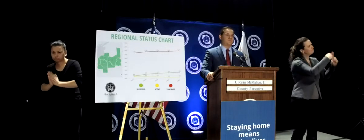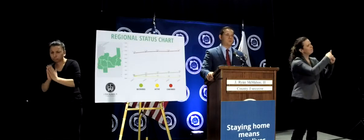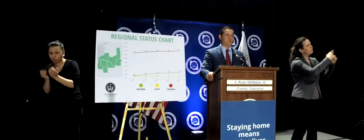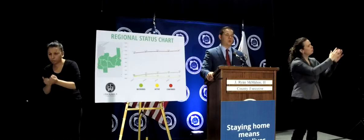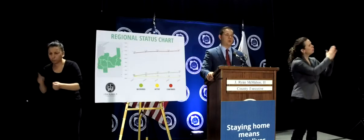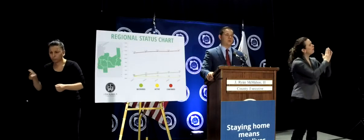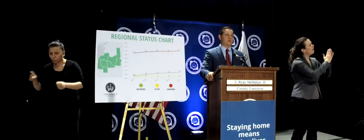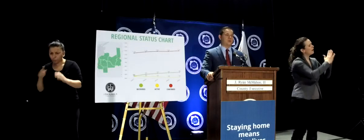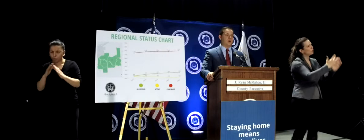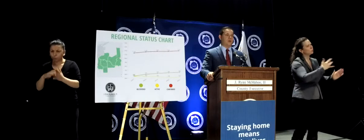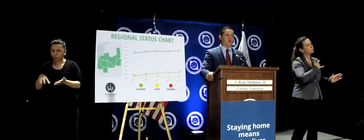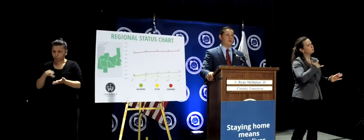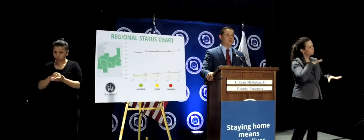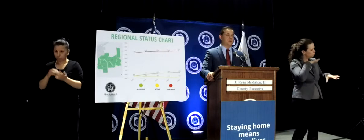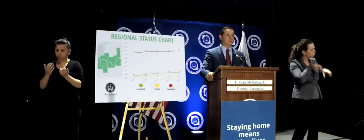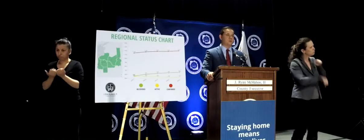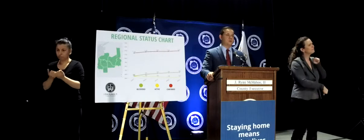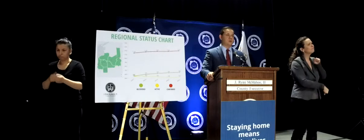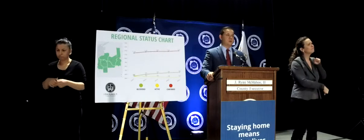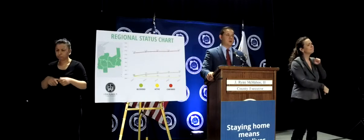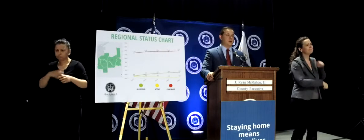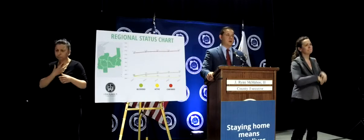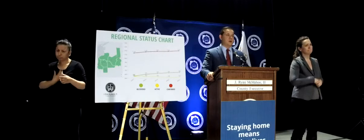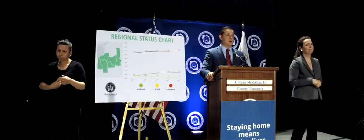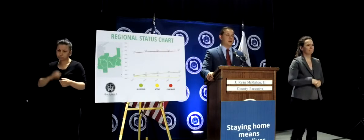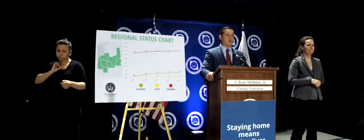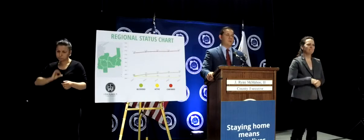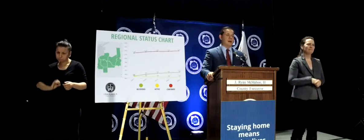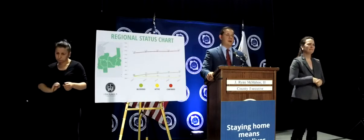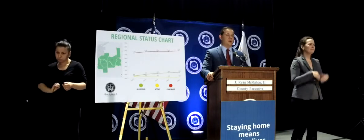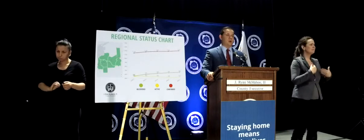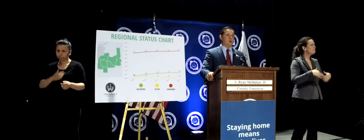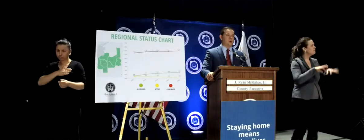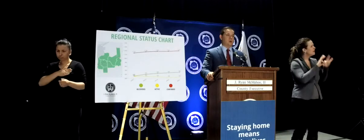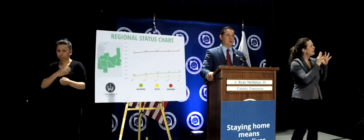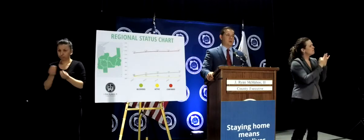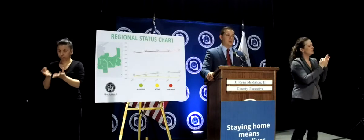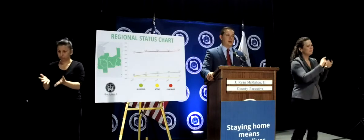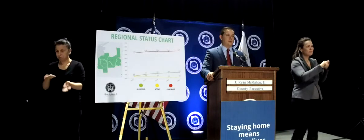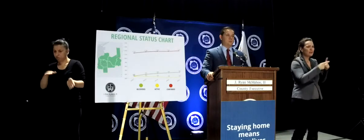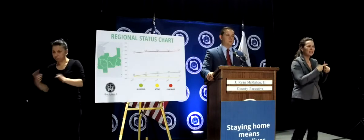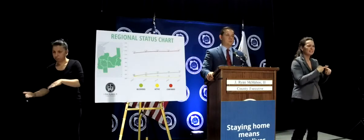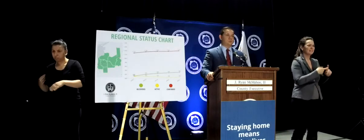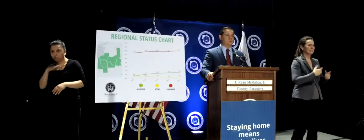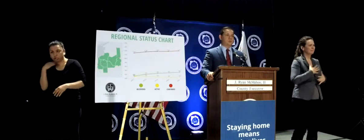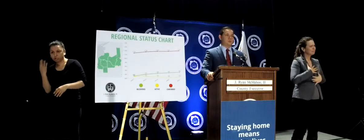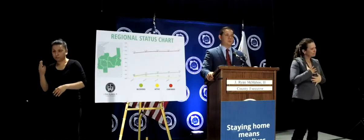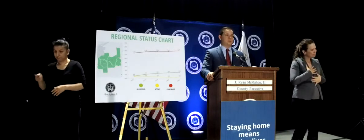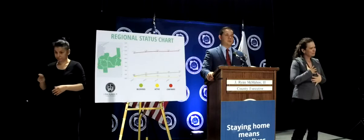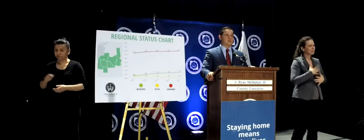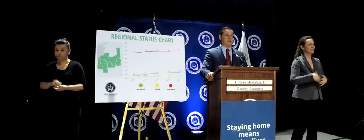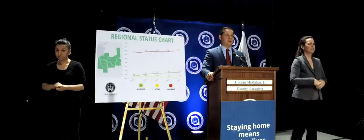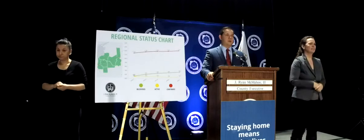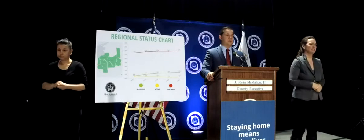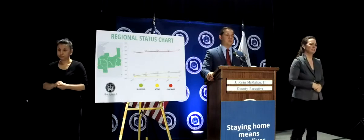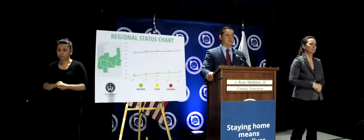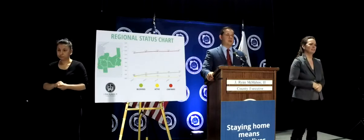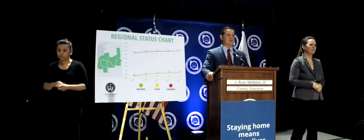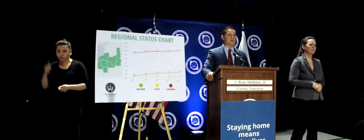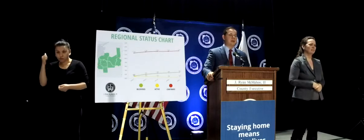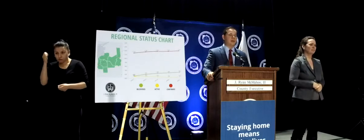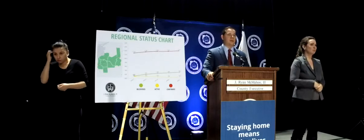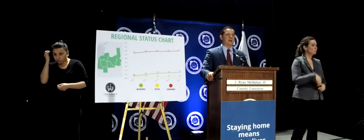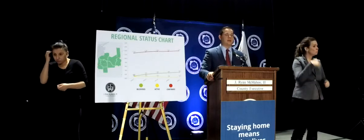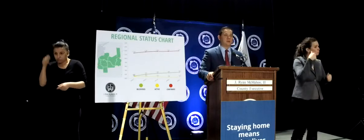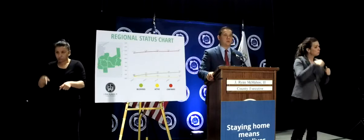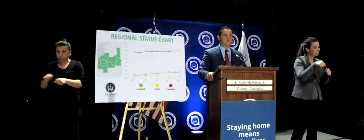family, and we're grieving for all of our victims. Again, a reminder that this is a virus that